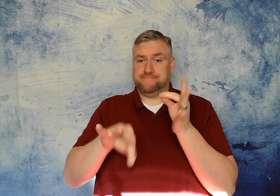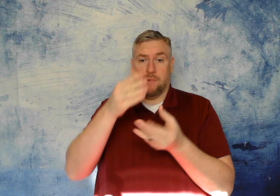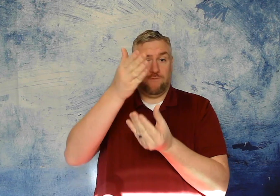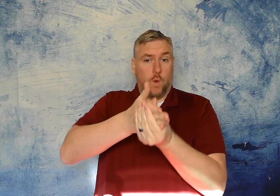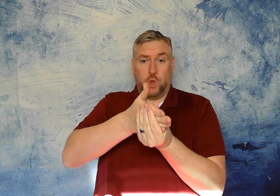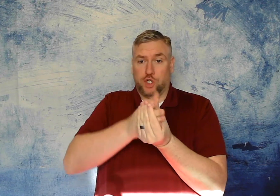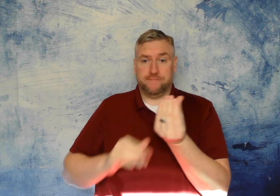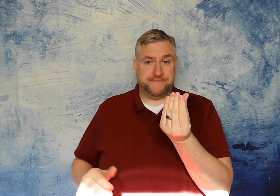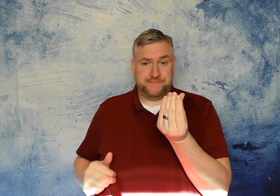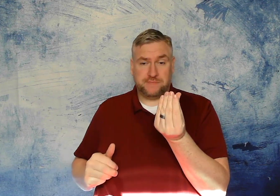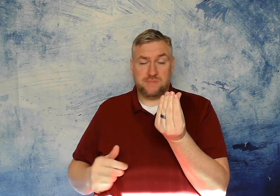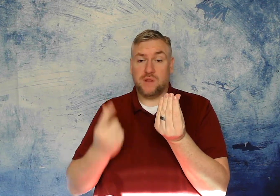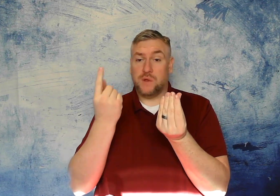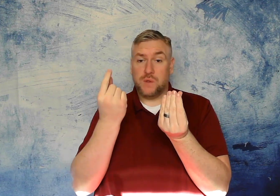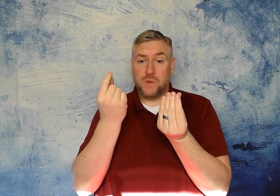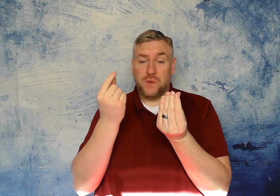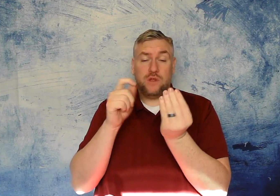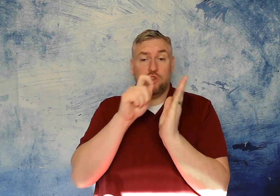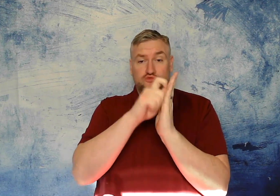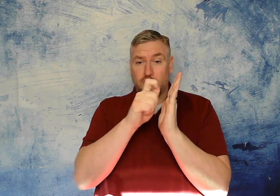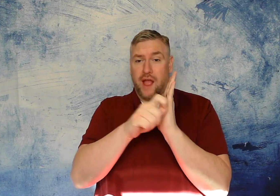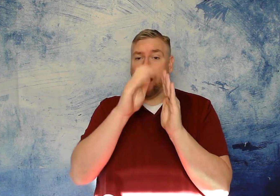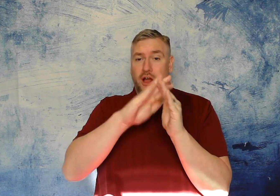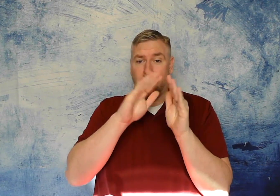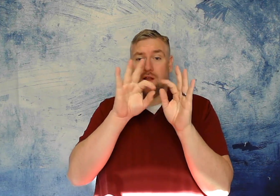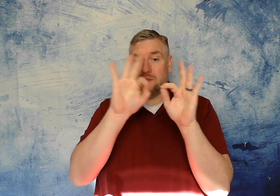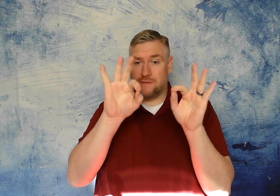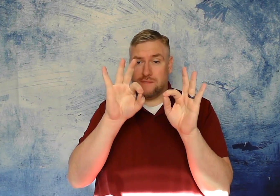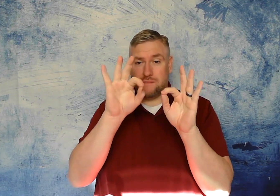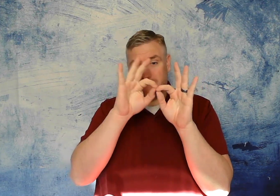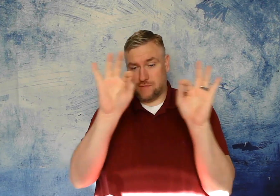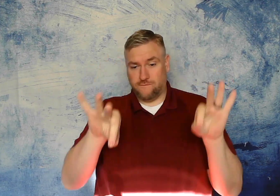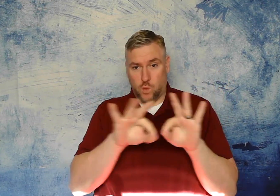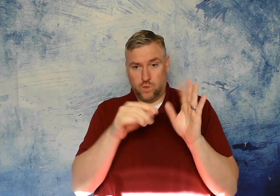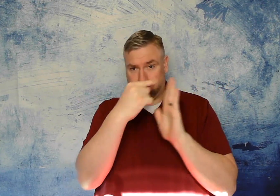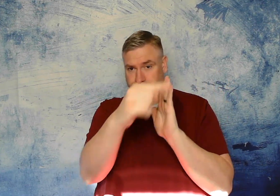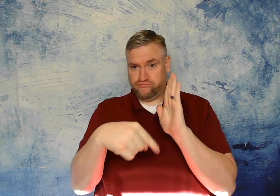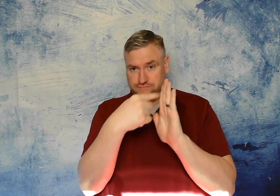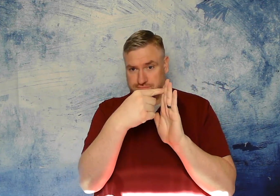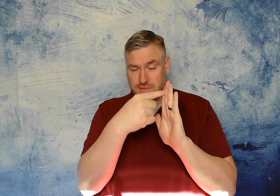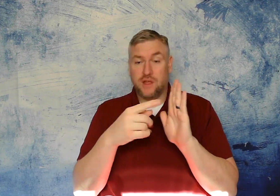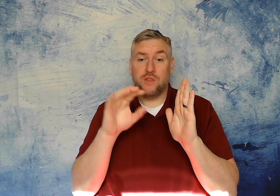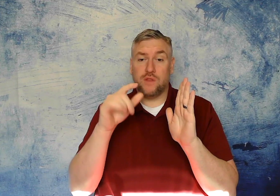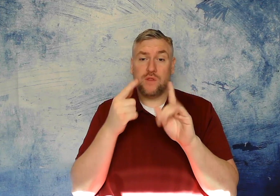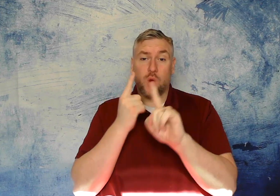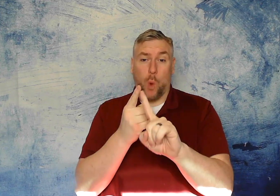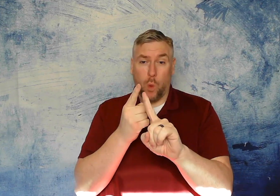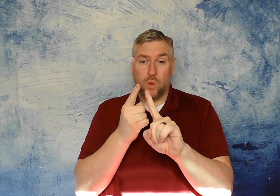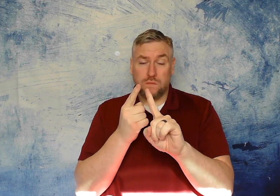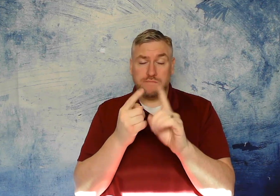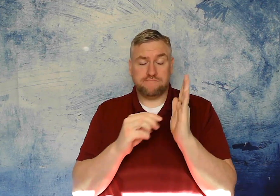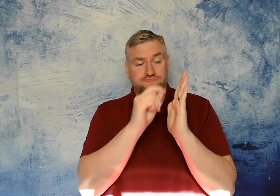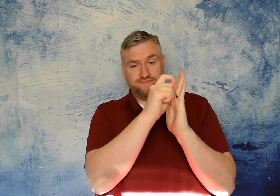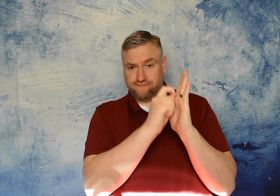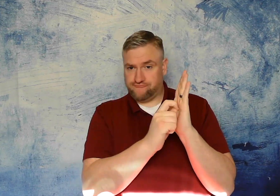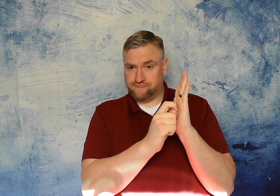I've seen a simple folder system where they write on the folder the goal for the